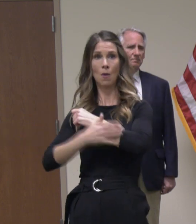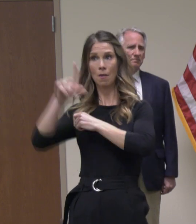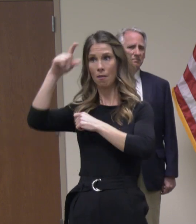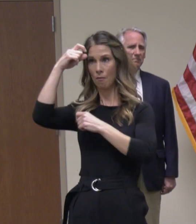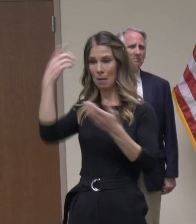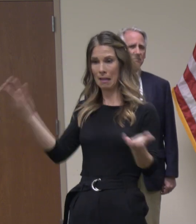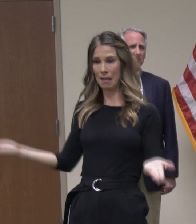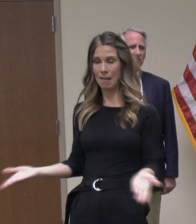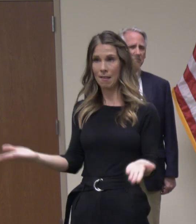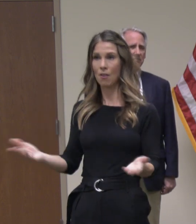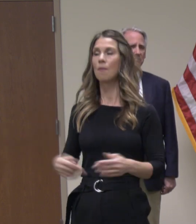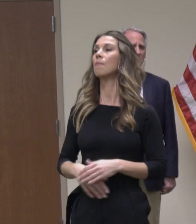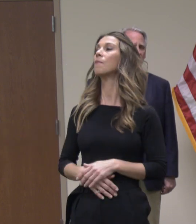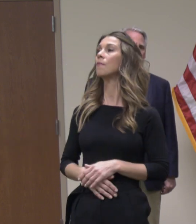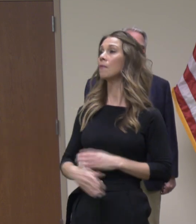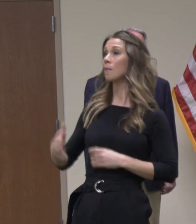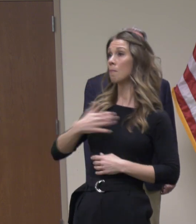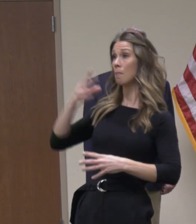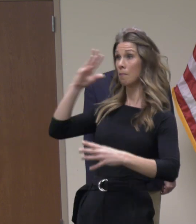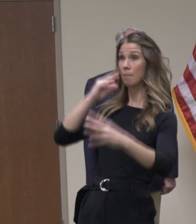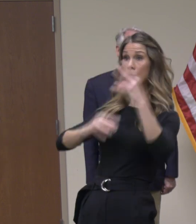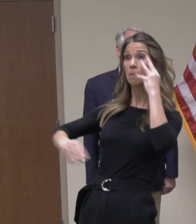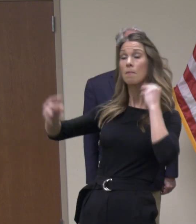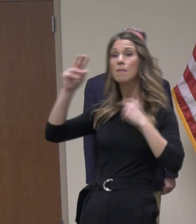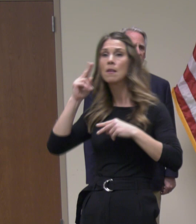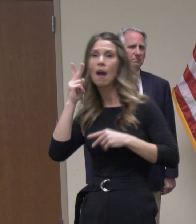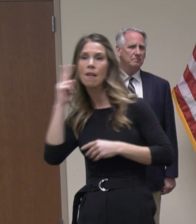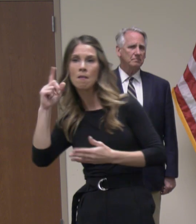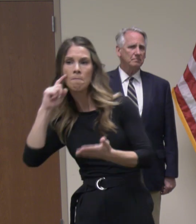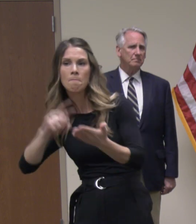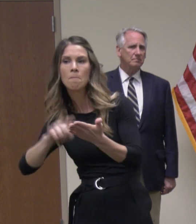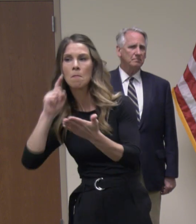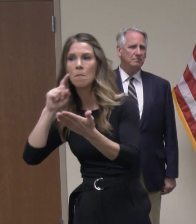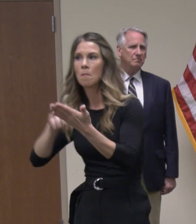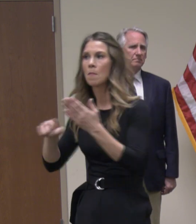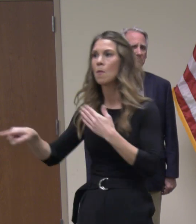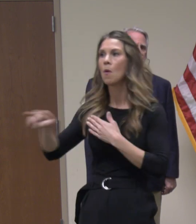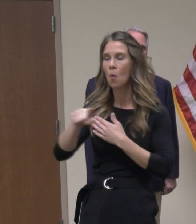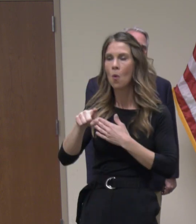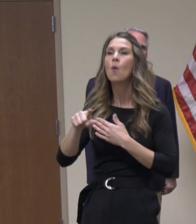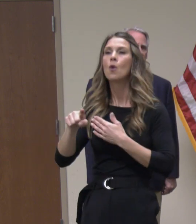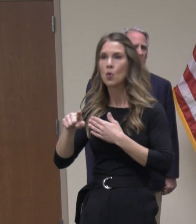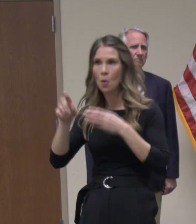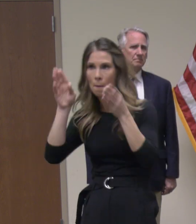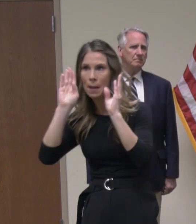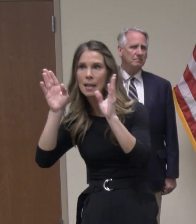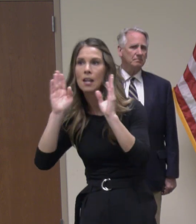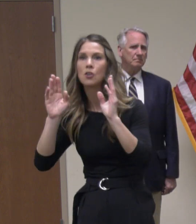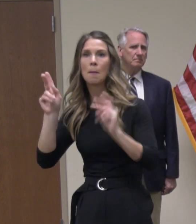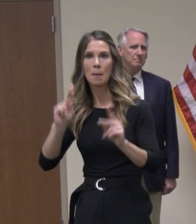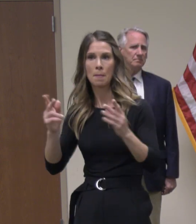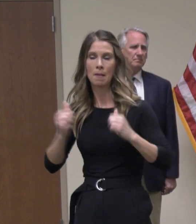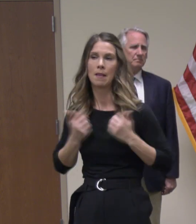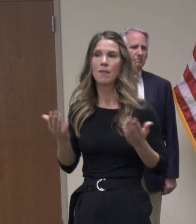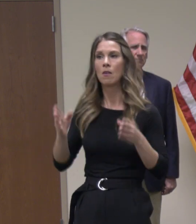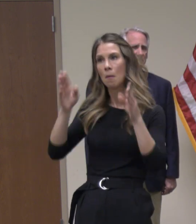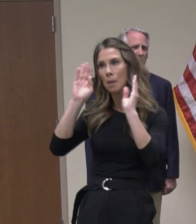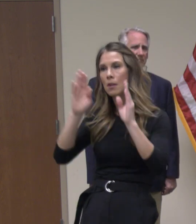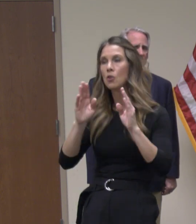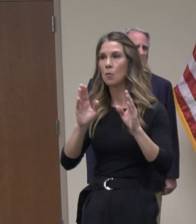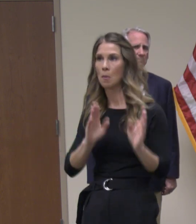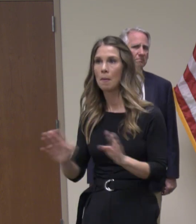here. And from what I've seen over the past few days, our community is listening, and you are preparing and